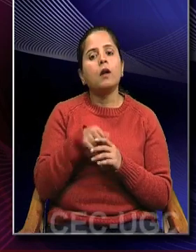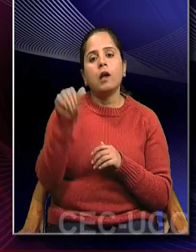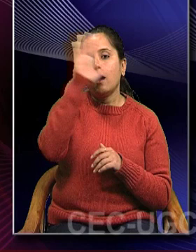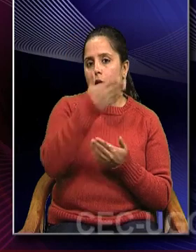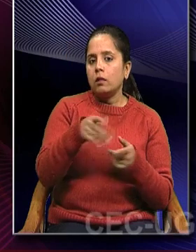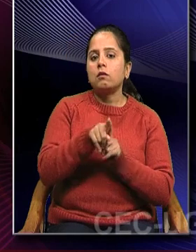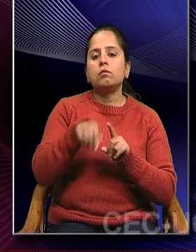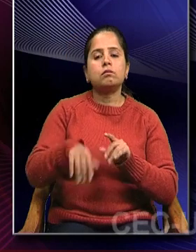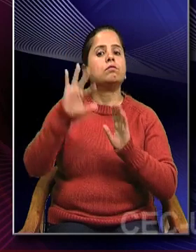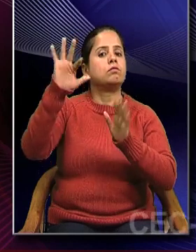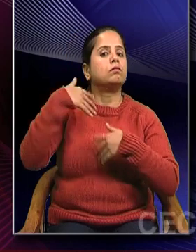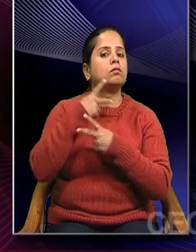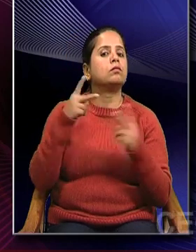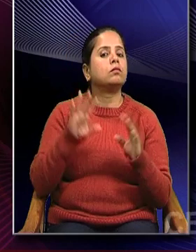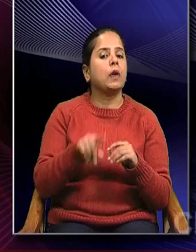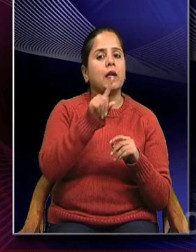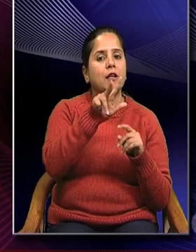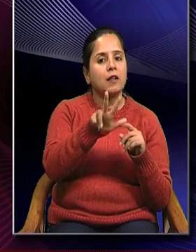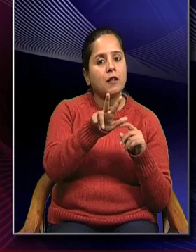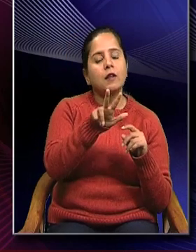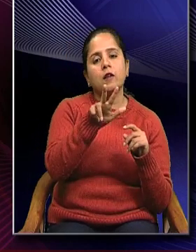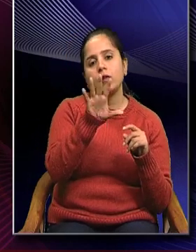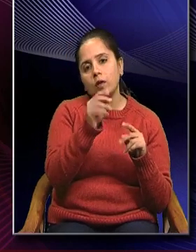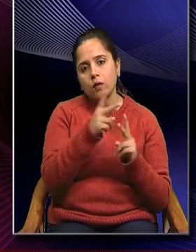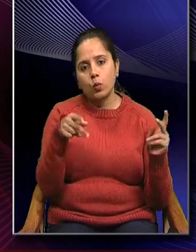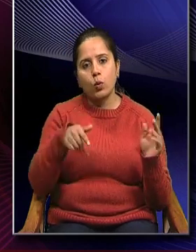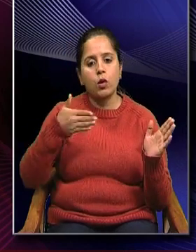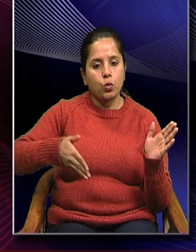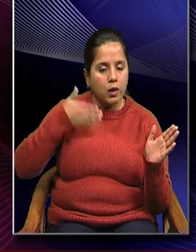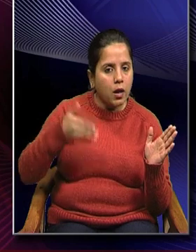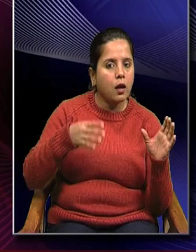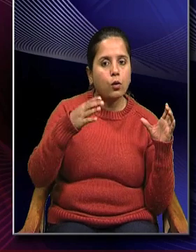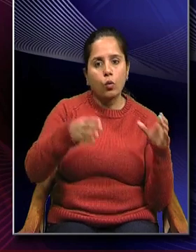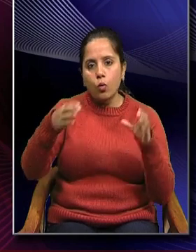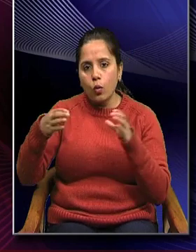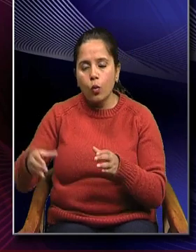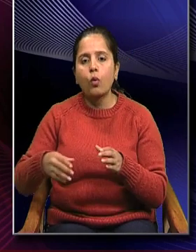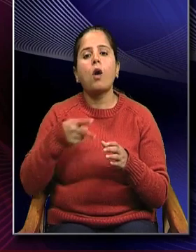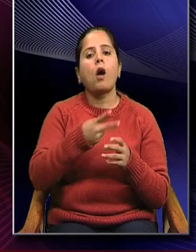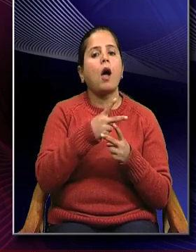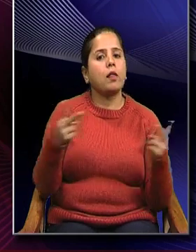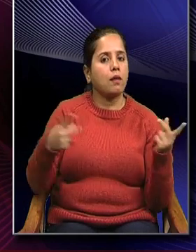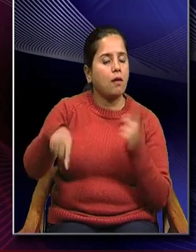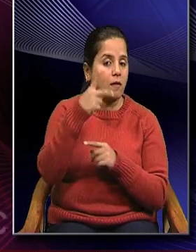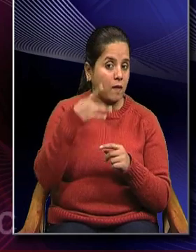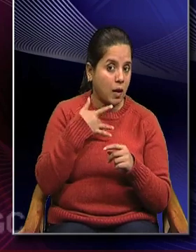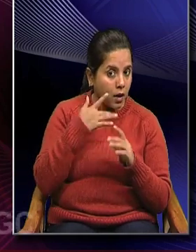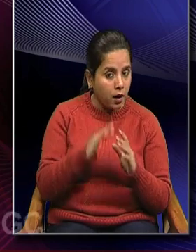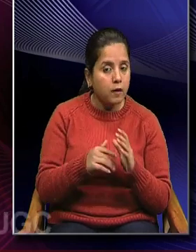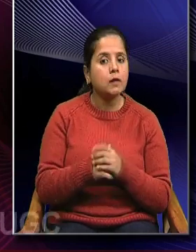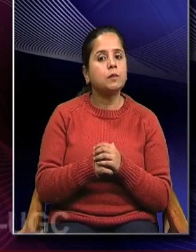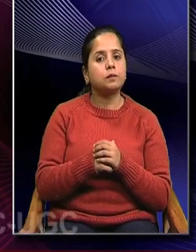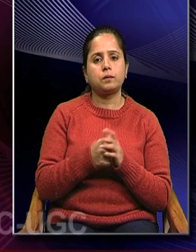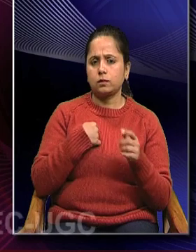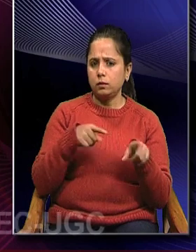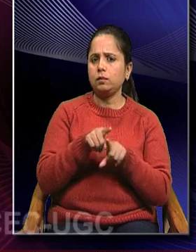also imported, especially after 1850, engine coaches, rail lines and other railway stores. And